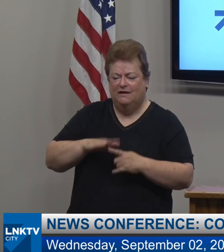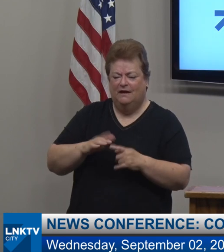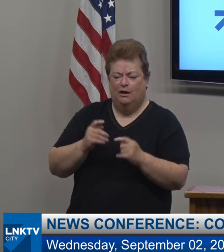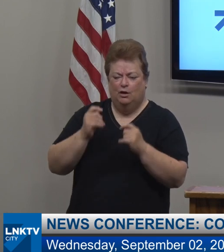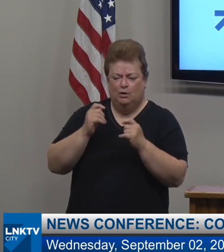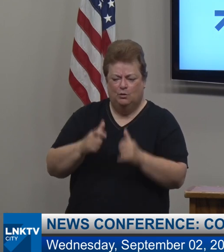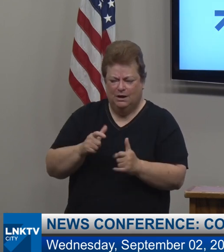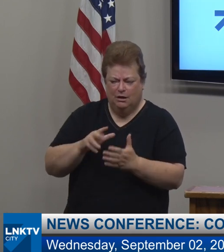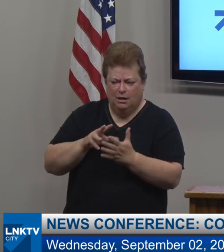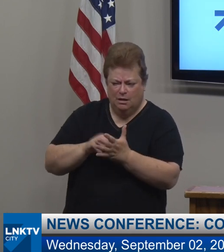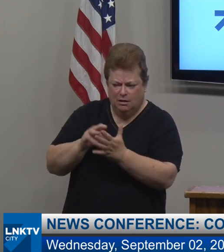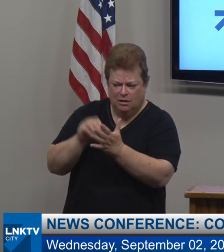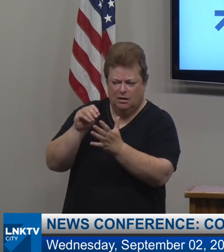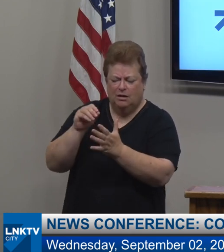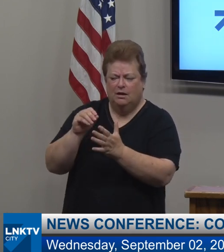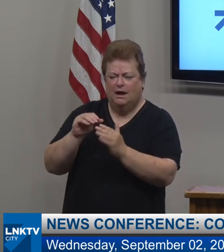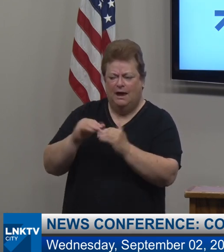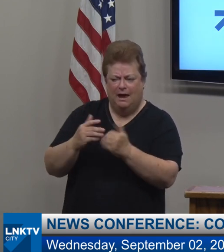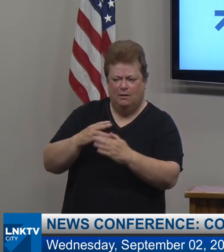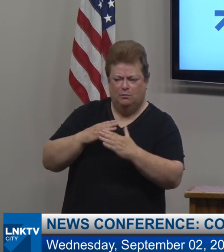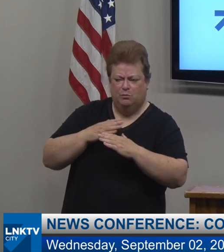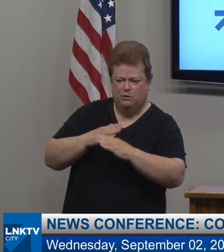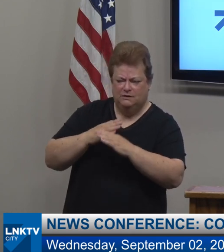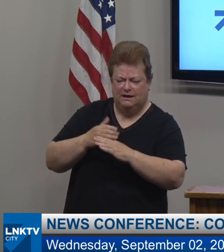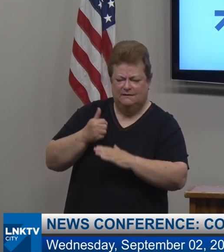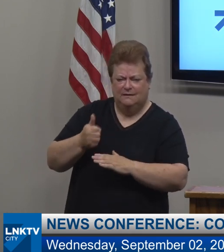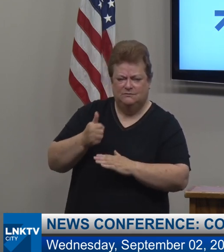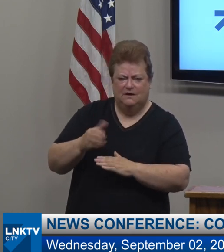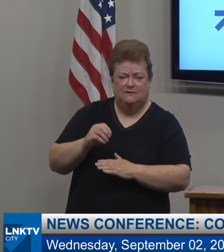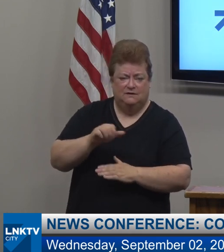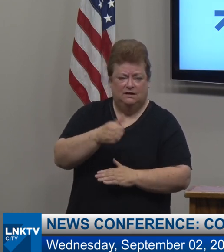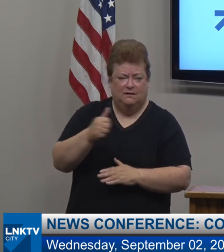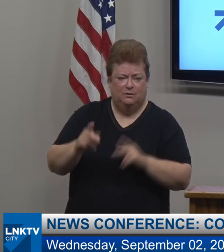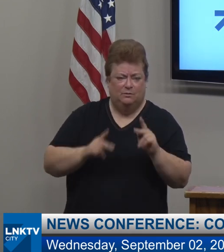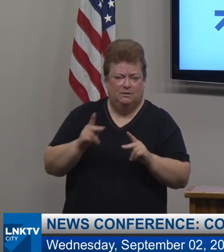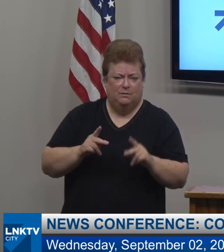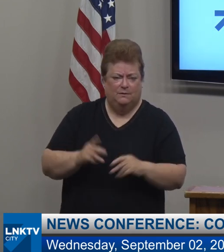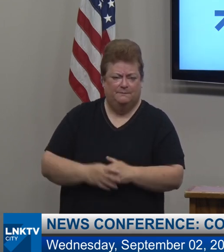study, learning what they need to do to protect themselves and each other.